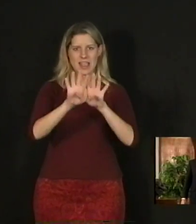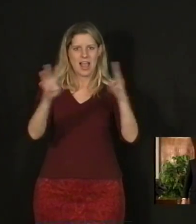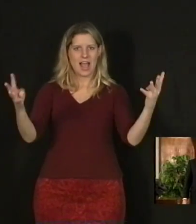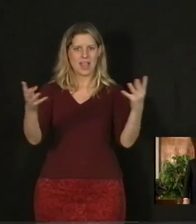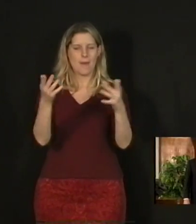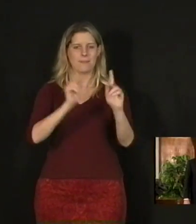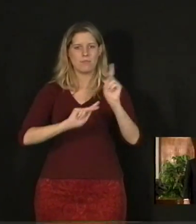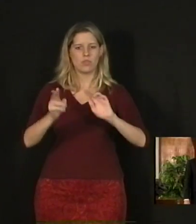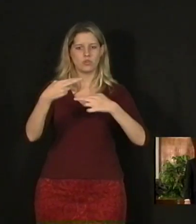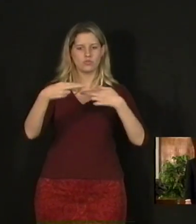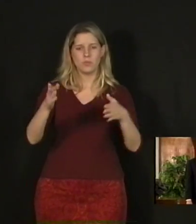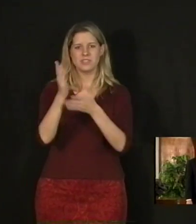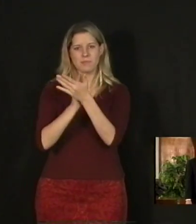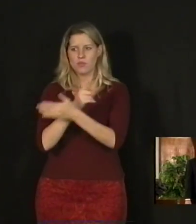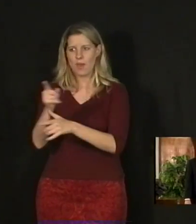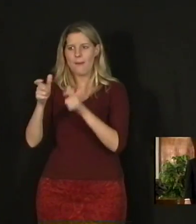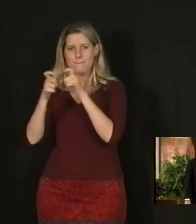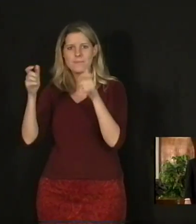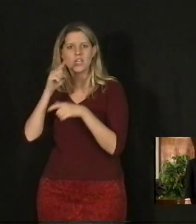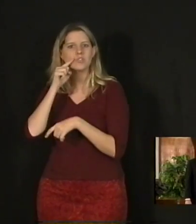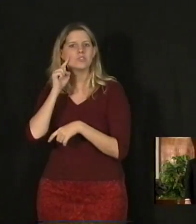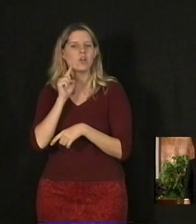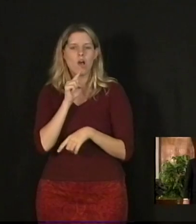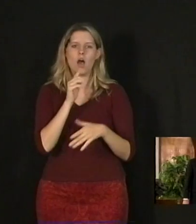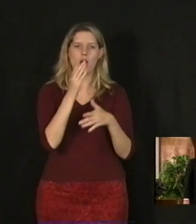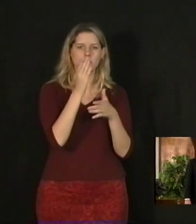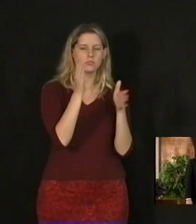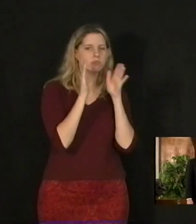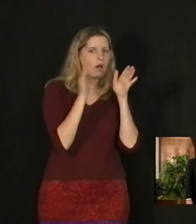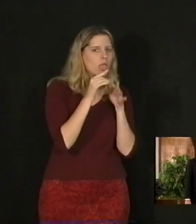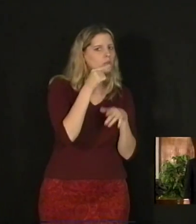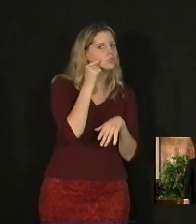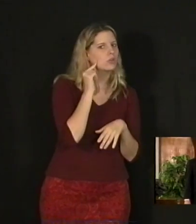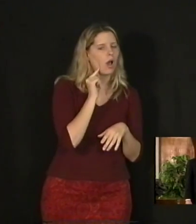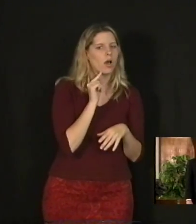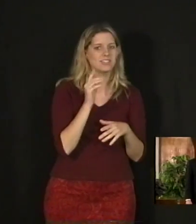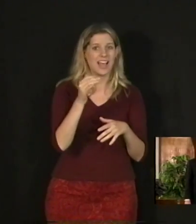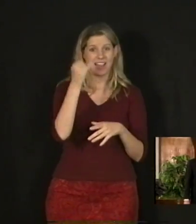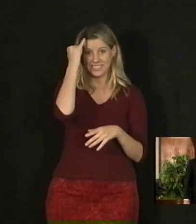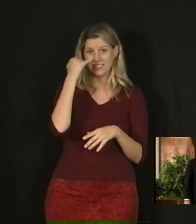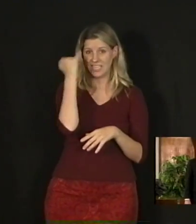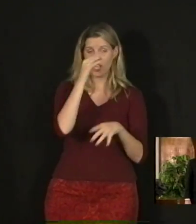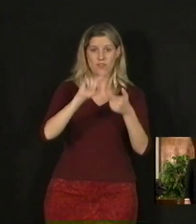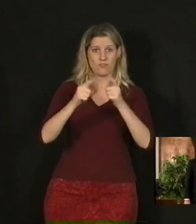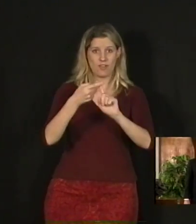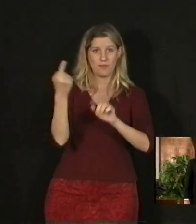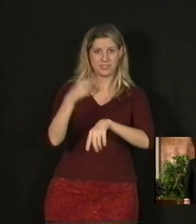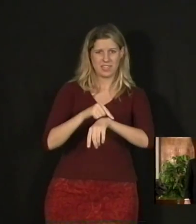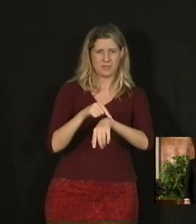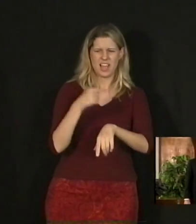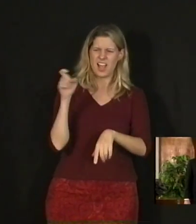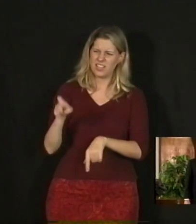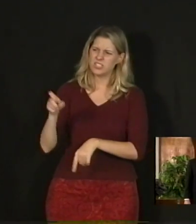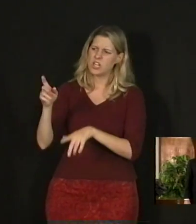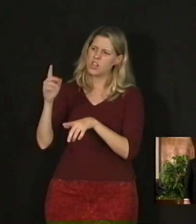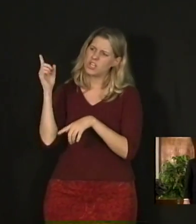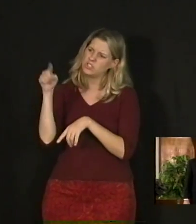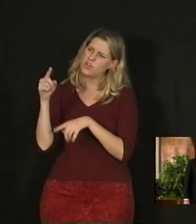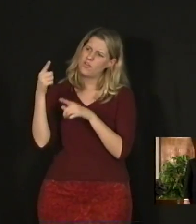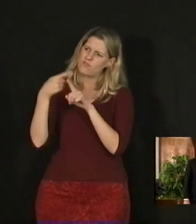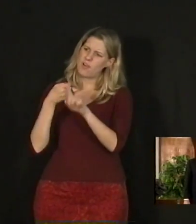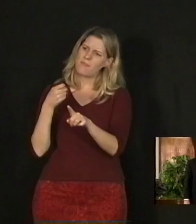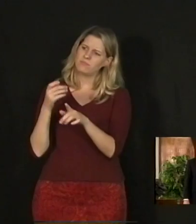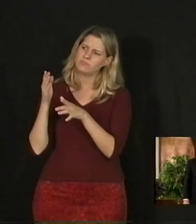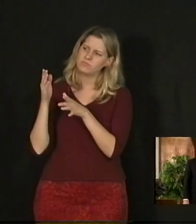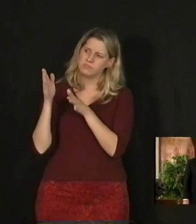this room. Some of you have bigger jaws and smaller jaws and sloped forehead and straight forehead. I had an Italian friend one time. I said, man, I got to look at you from the side. I